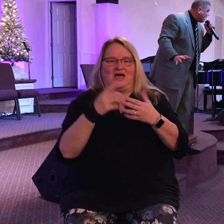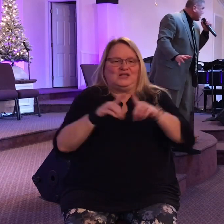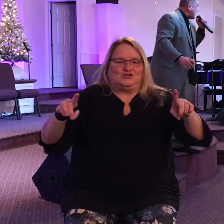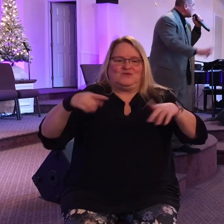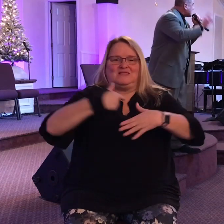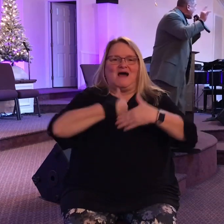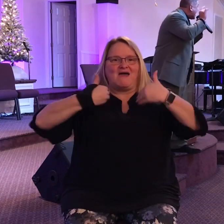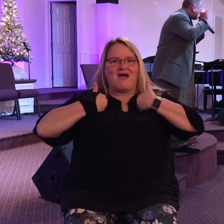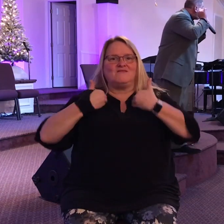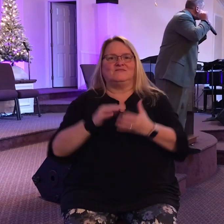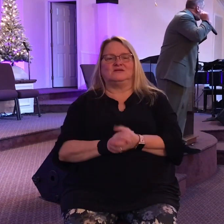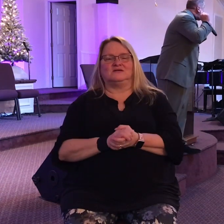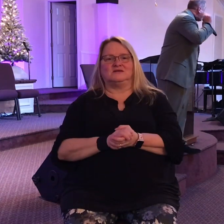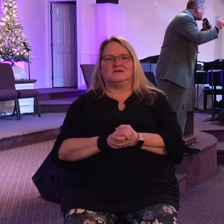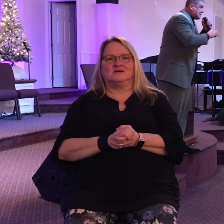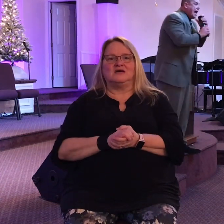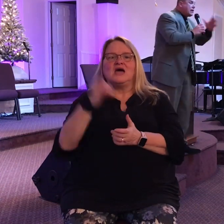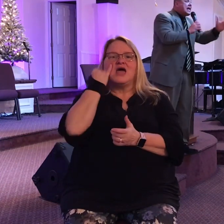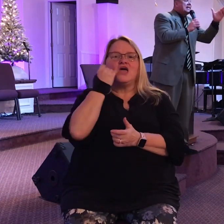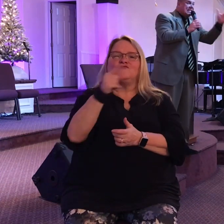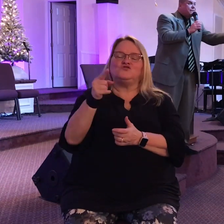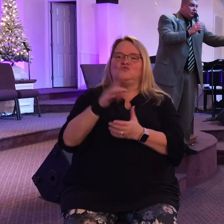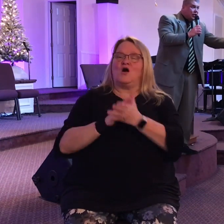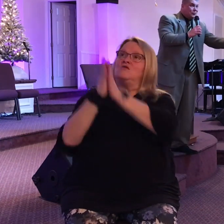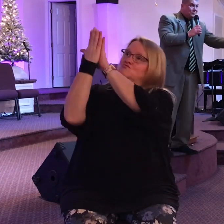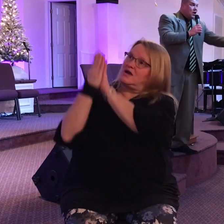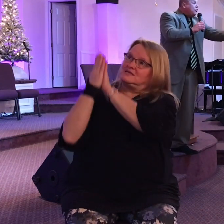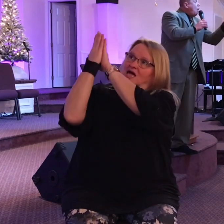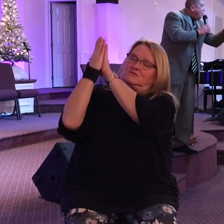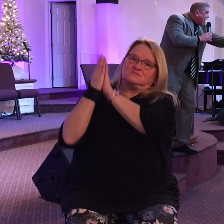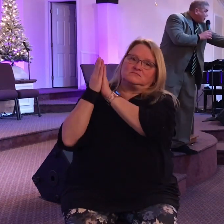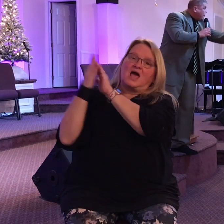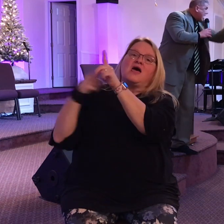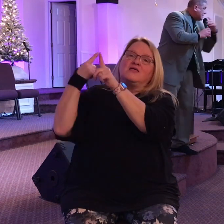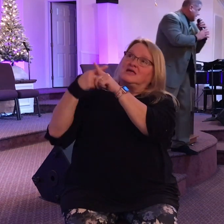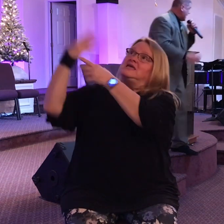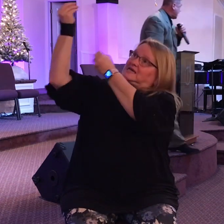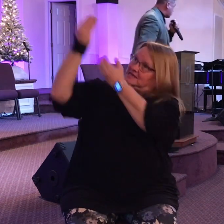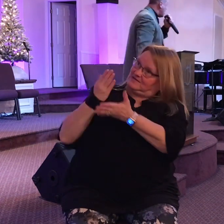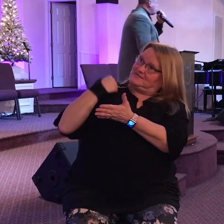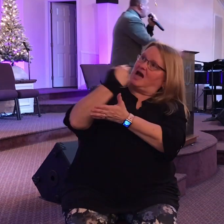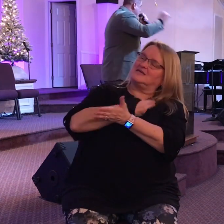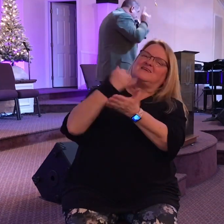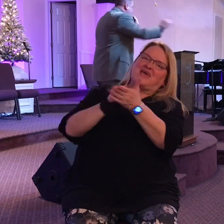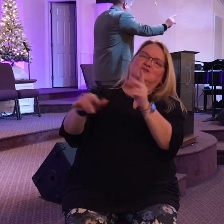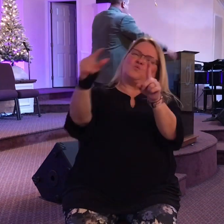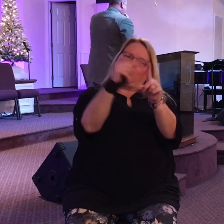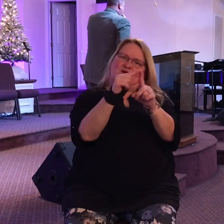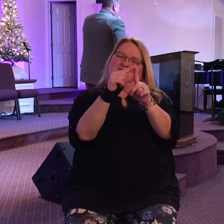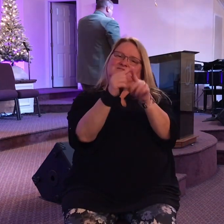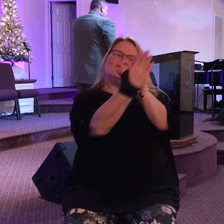I have. He says, if you are reconciled, he has given you the word of reconciliation. Amen. You can